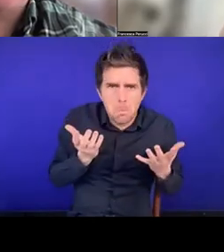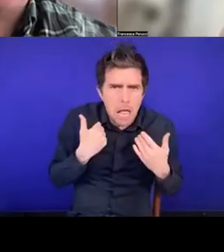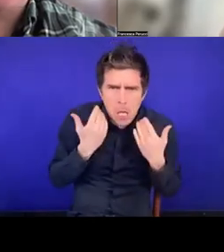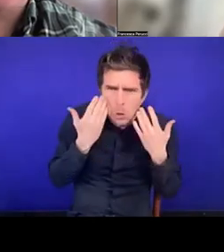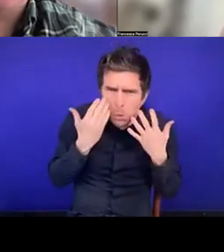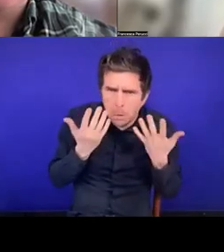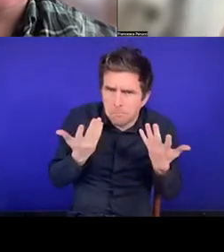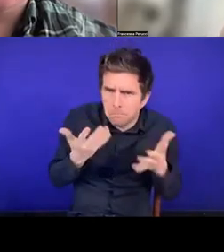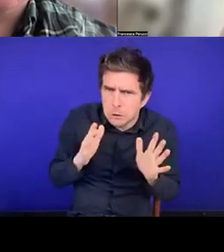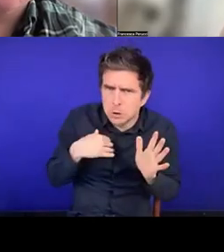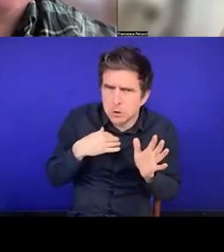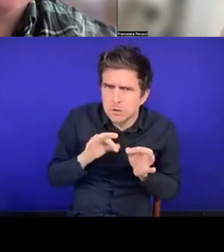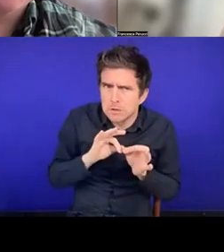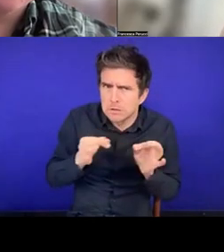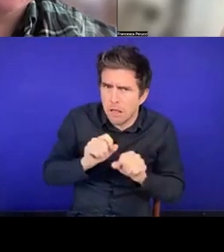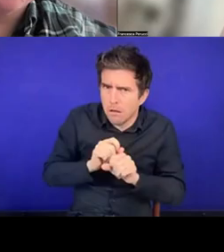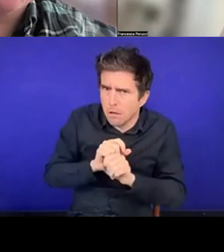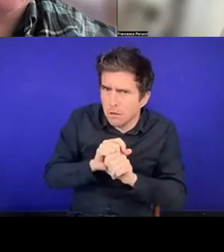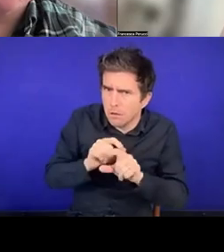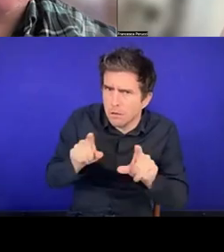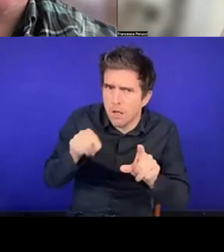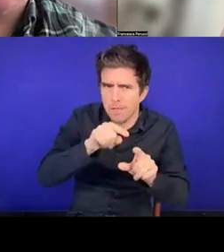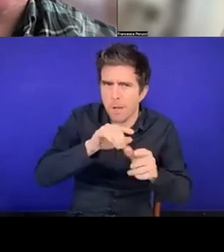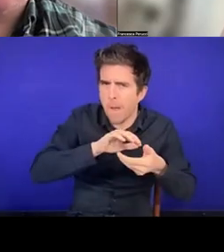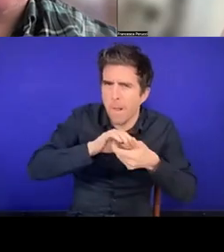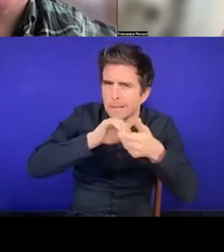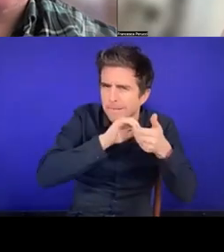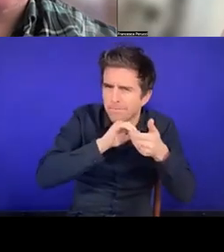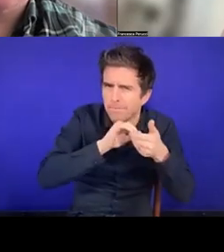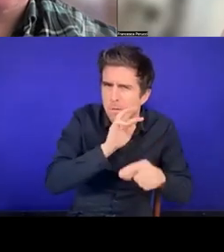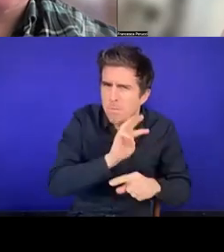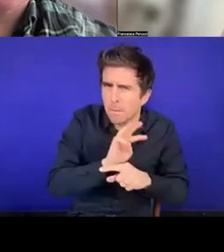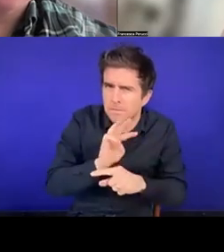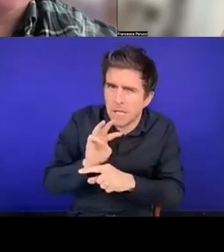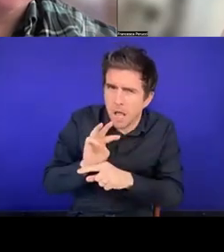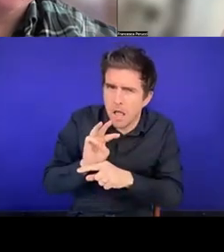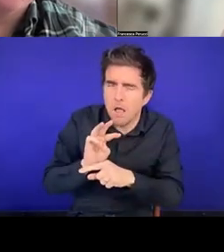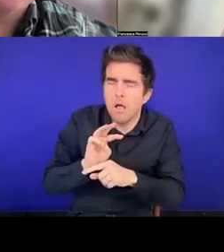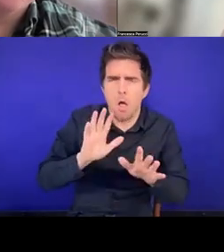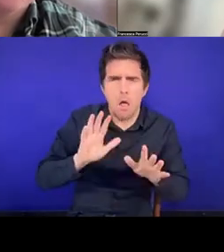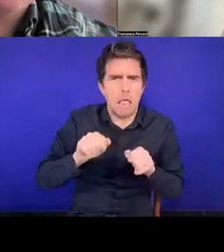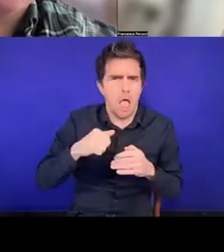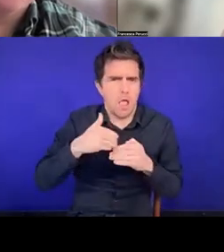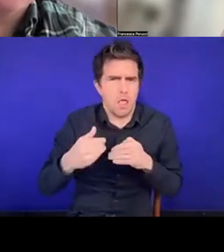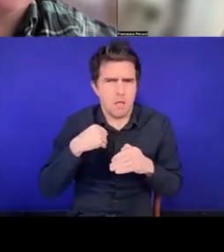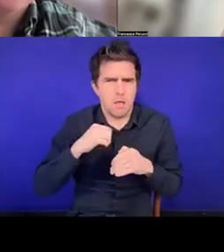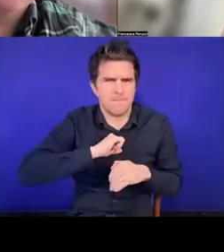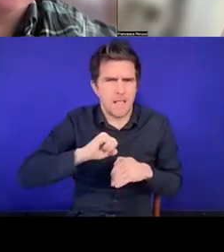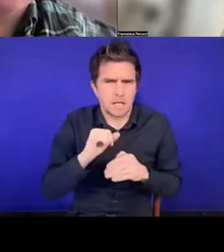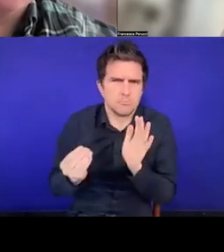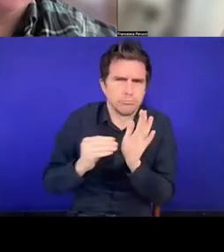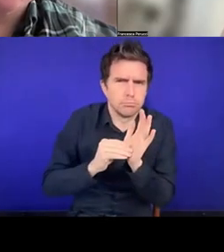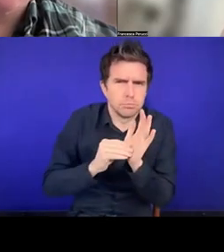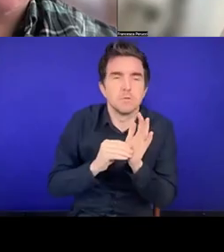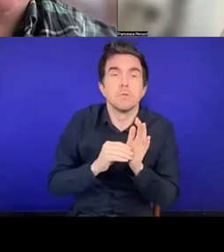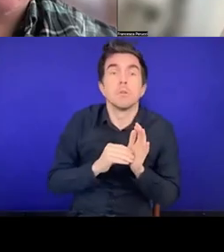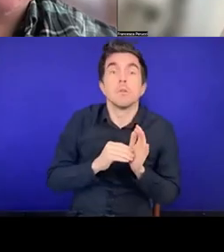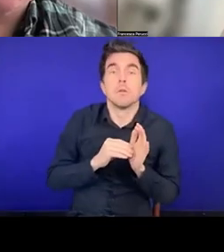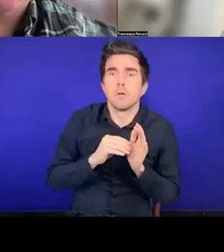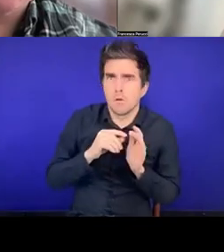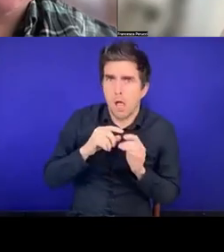really quickly, Raquel, in the chat, so that people can go and access documents there and